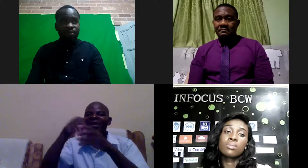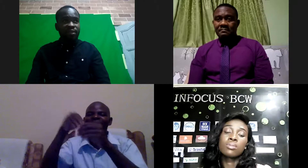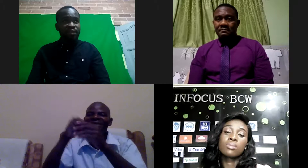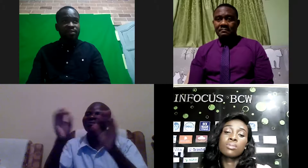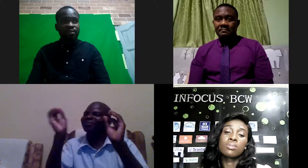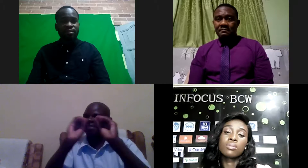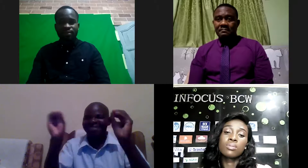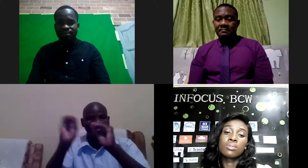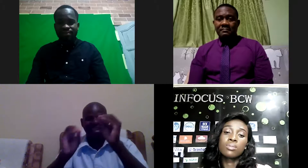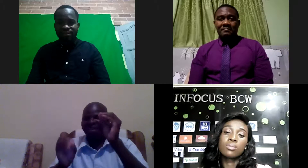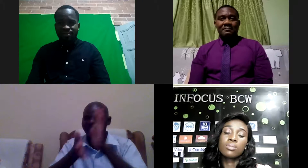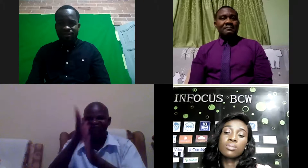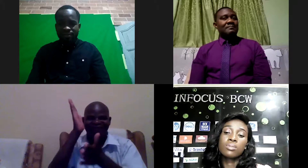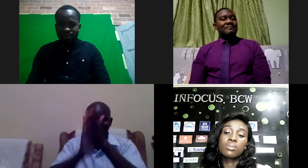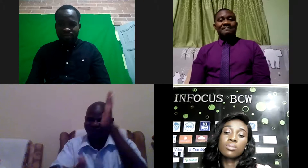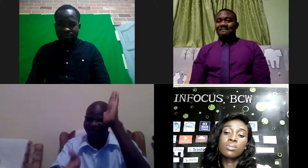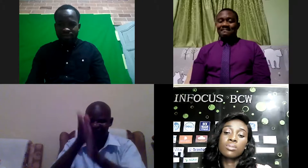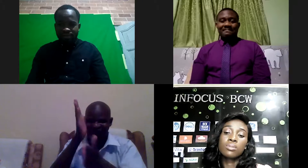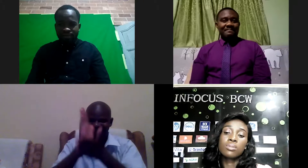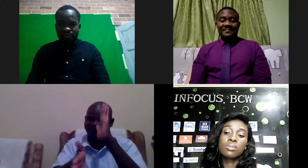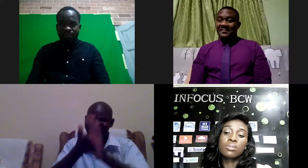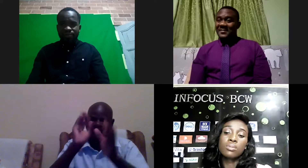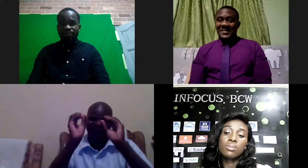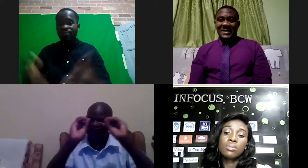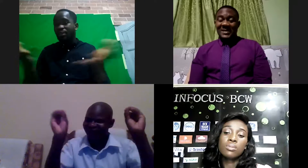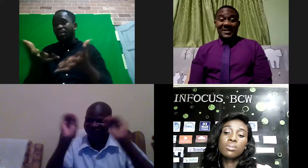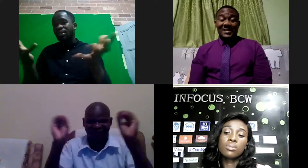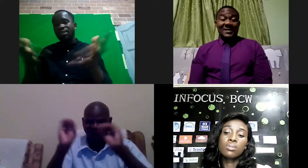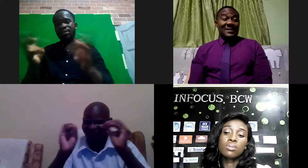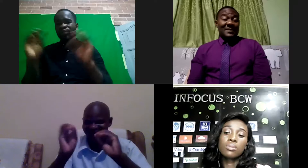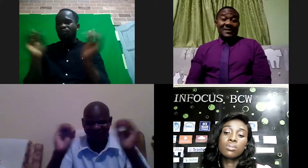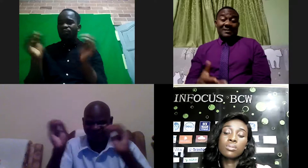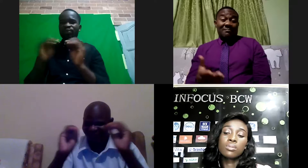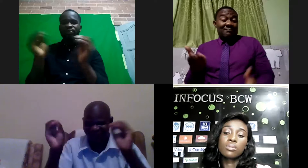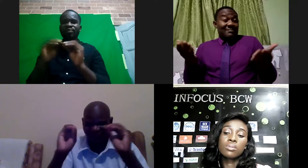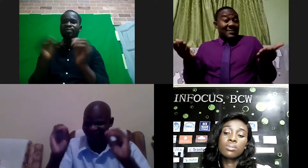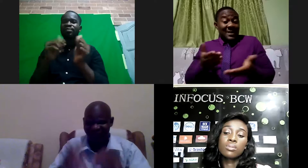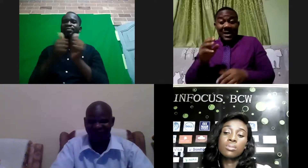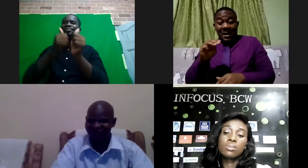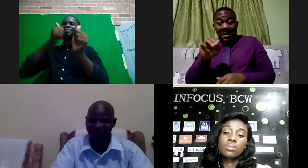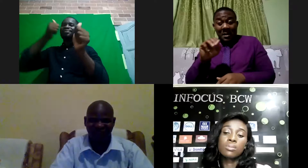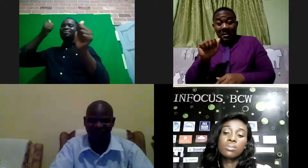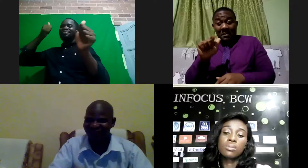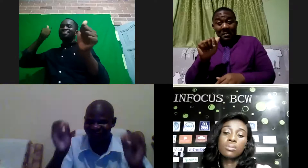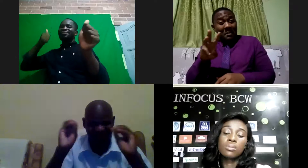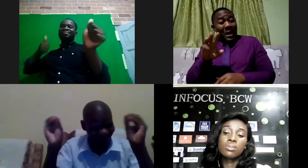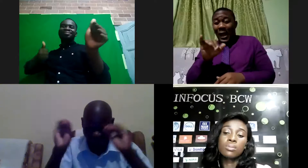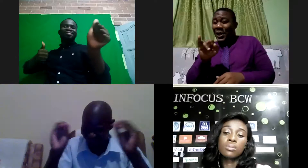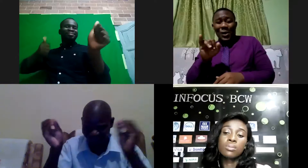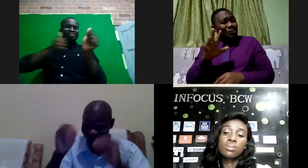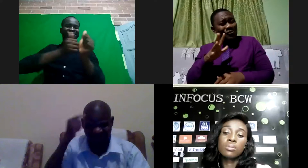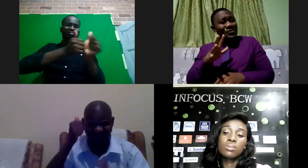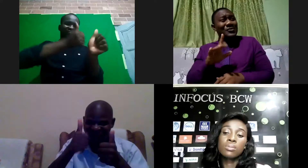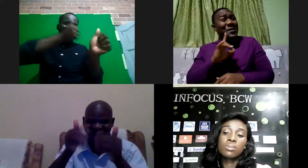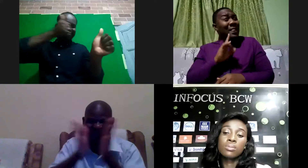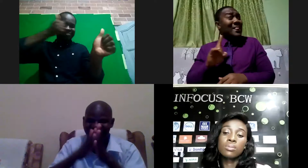Yeah, that's a good question. Right here in Malawi, we are far away from these programs. I think